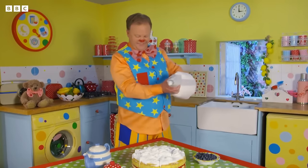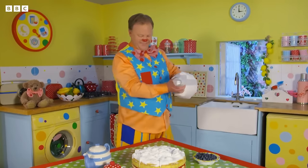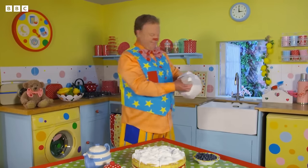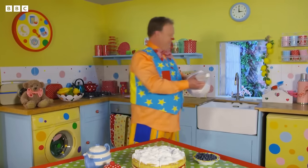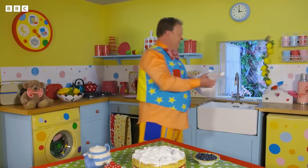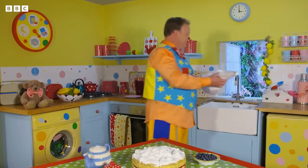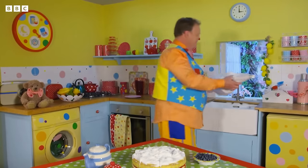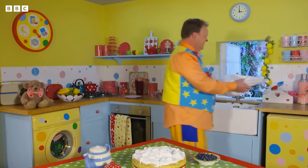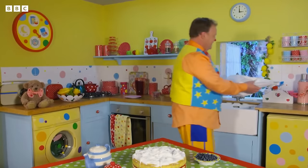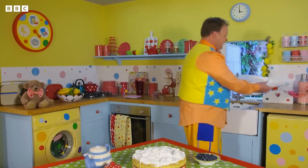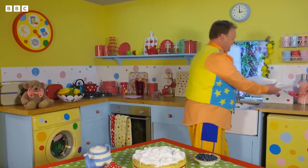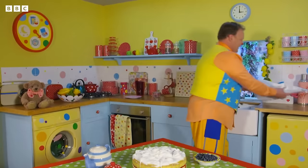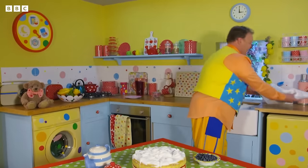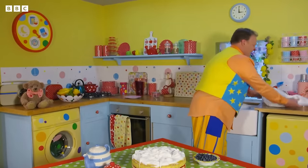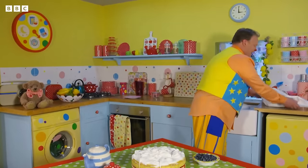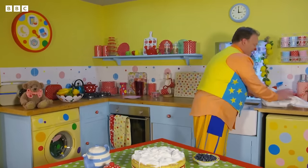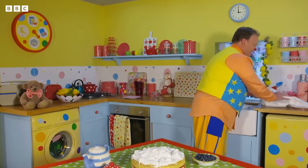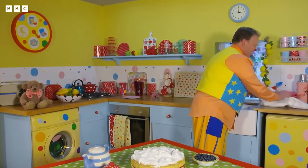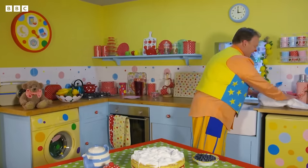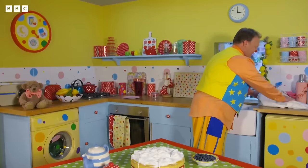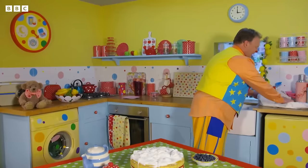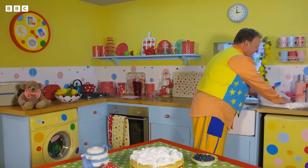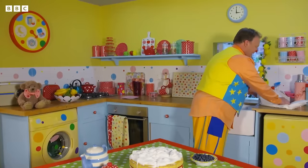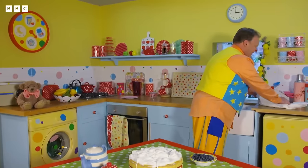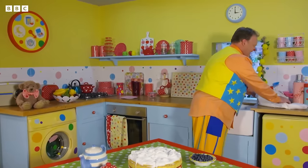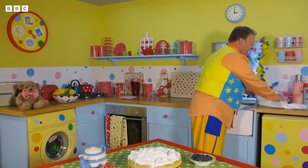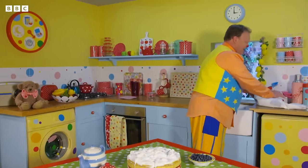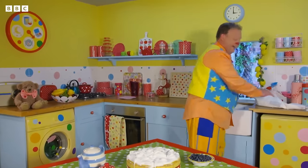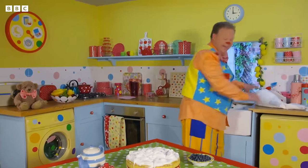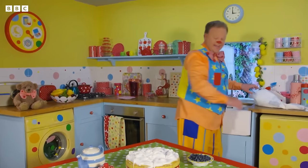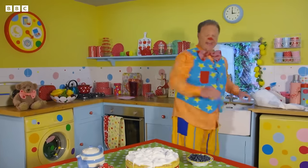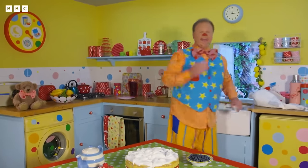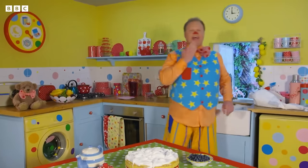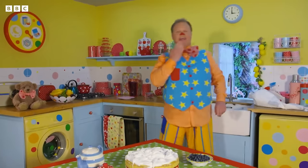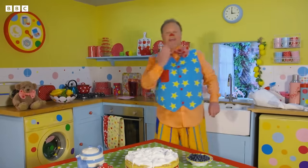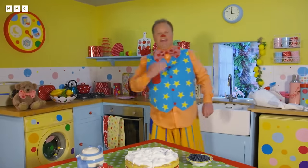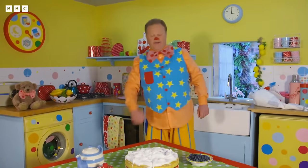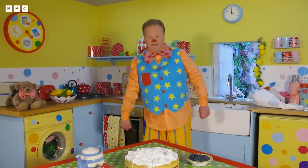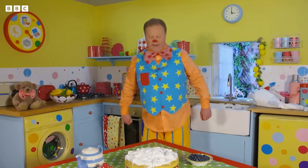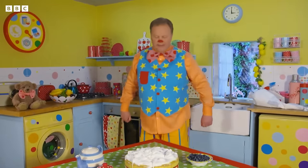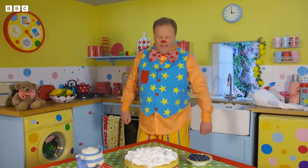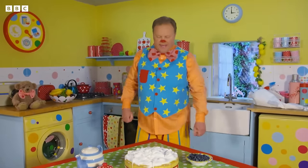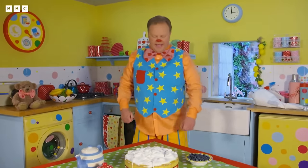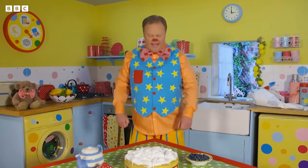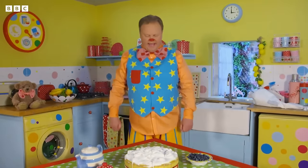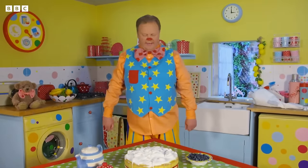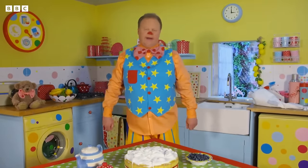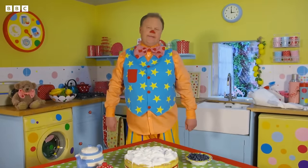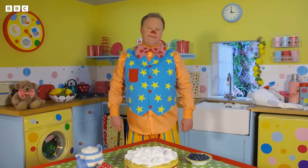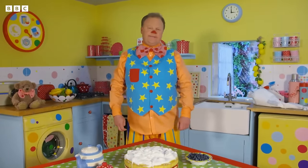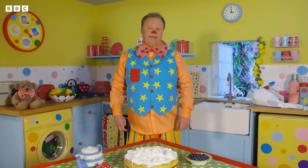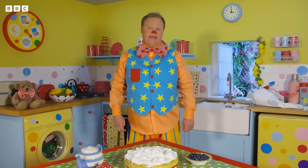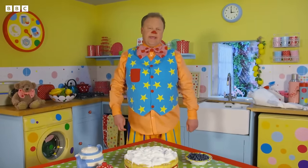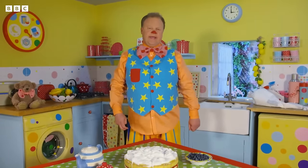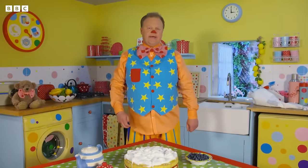Oh, it looks great, Mr. Tumble. Thank you. Now, I just need